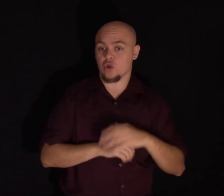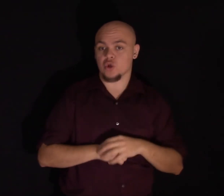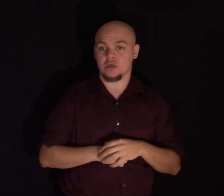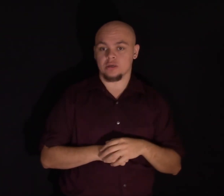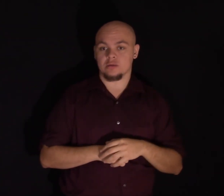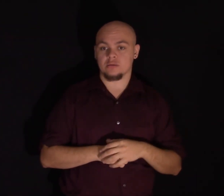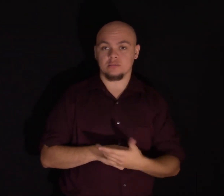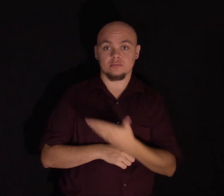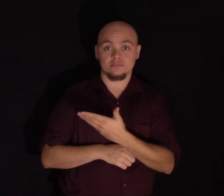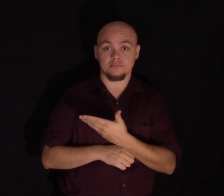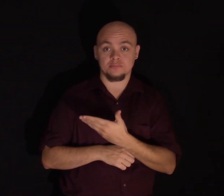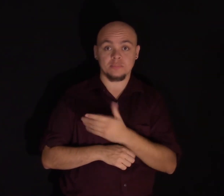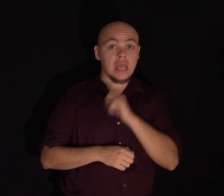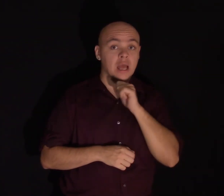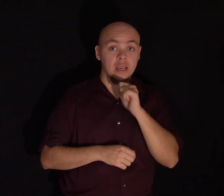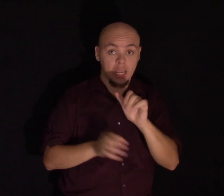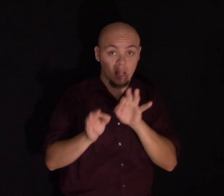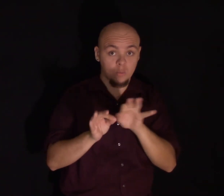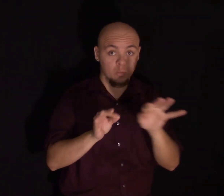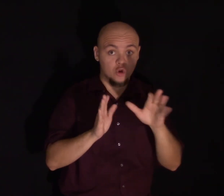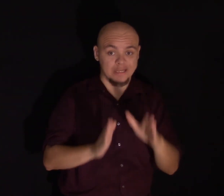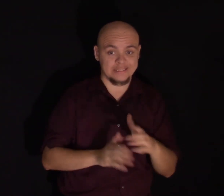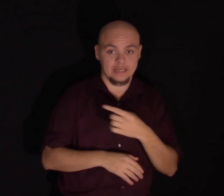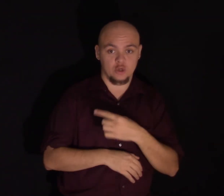so here's the brain of a non-procrastinator